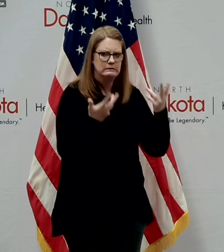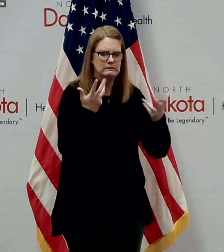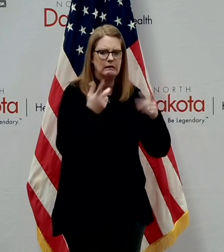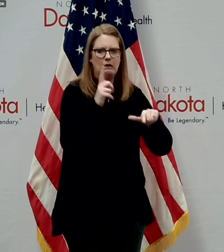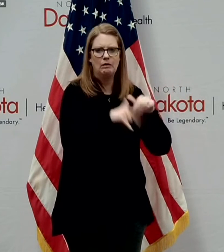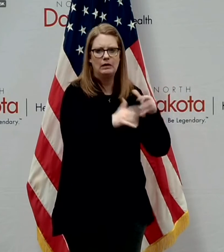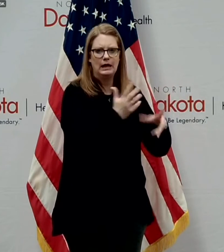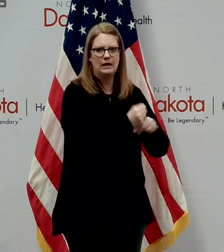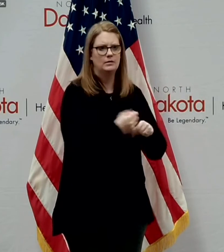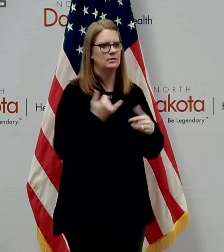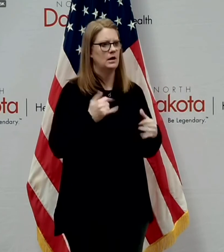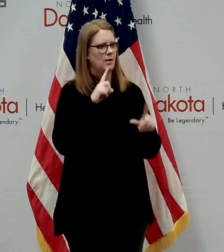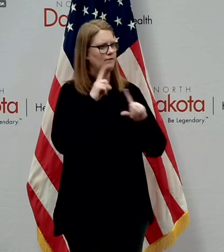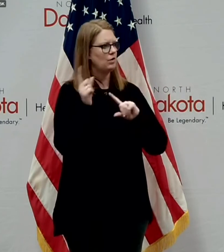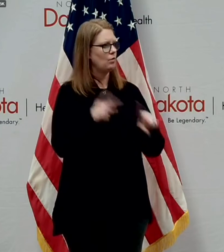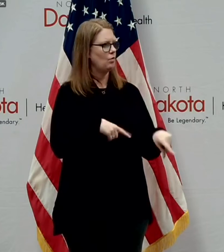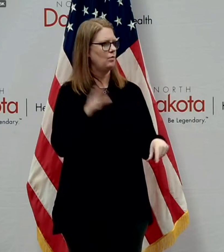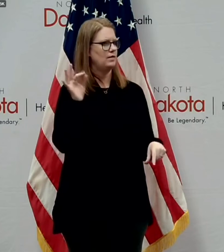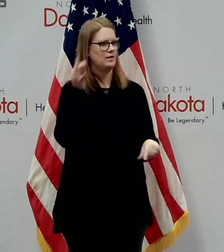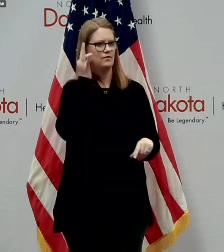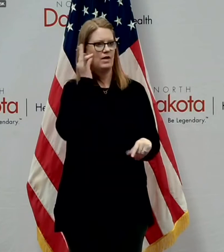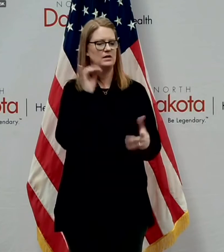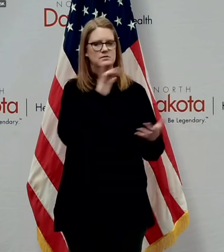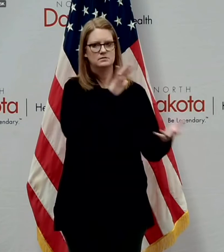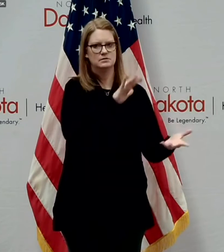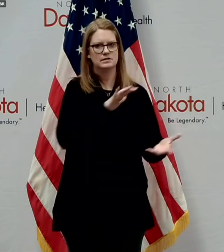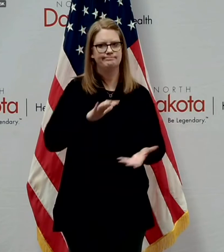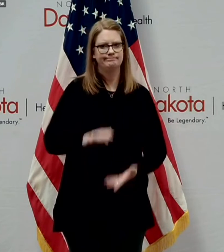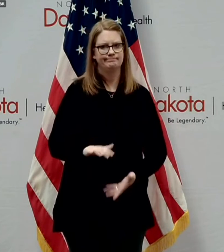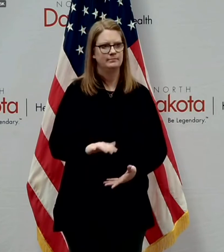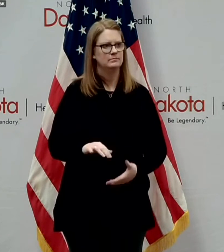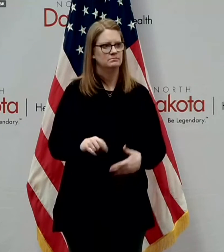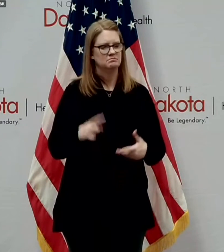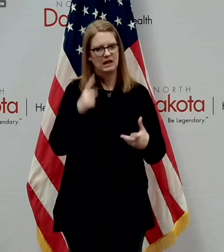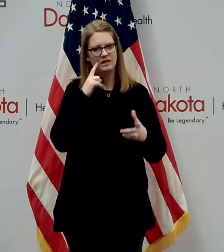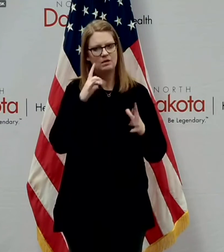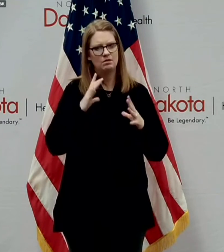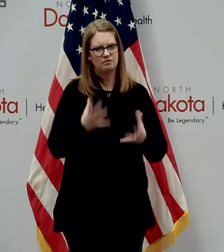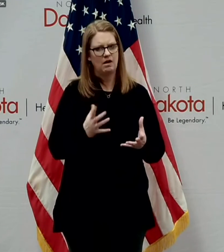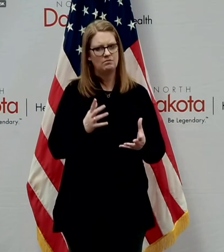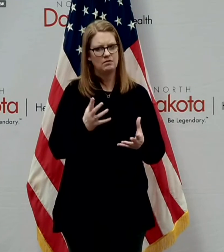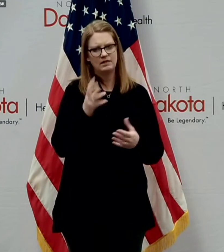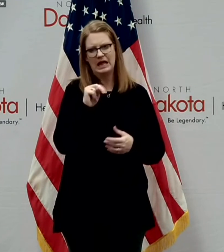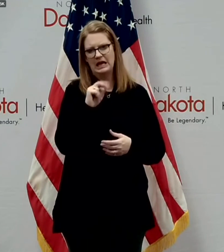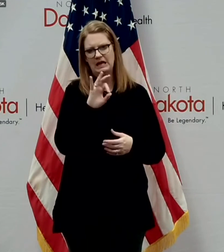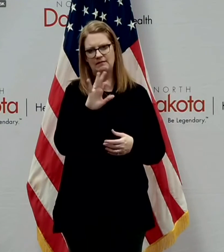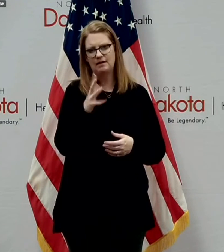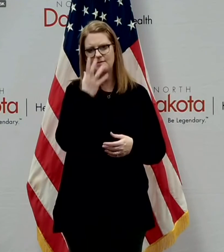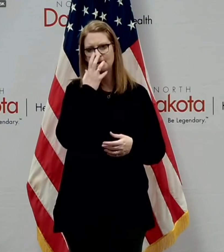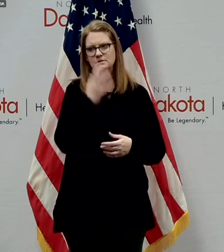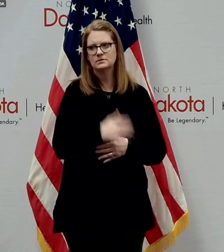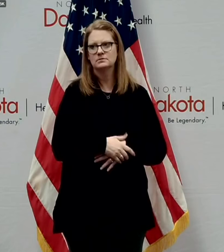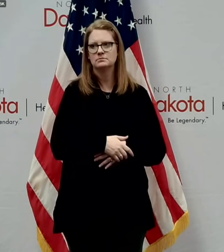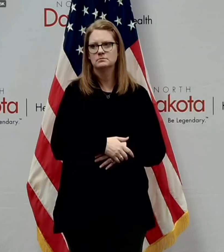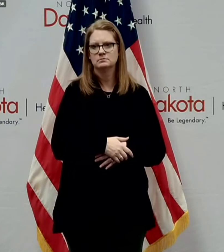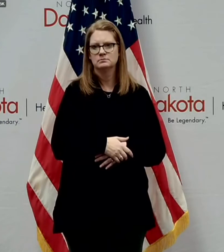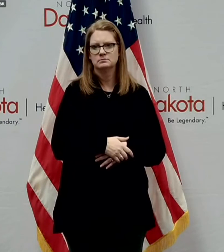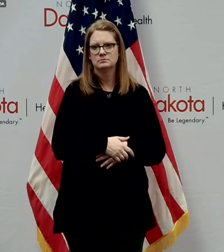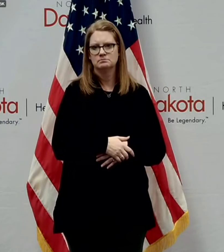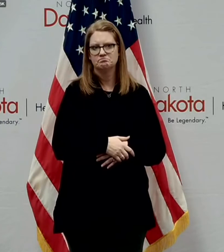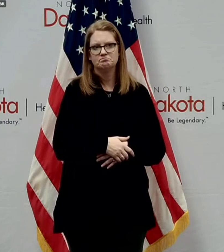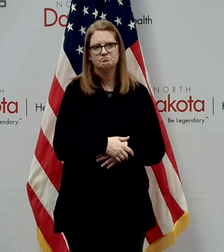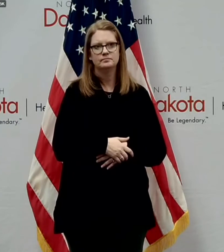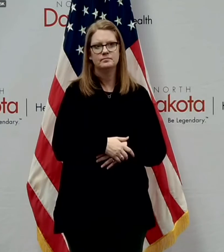and we've got an order in with the feds and are replenishing. But I think we're in good shape on masks. But we can get the